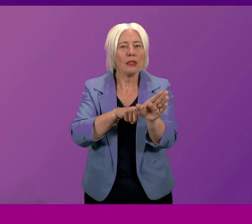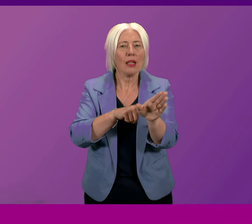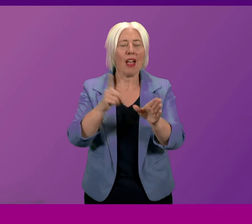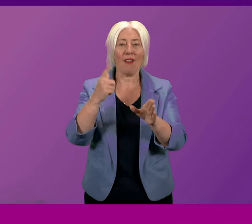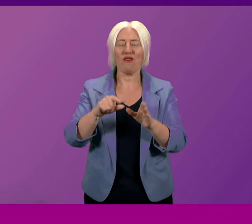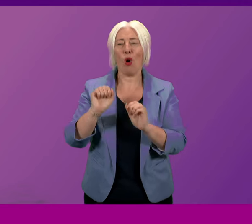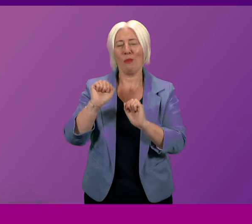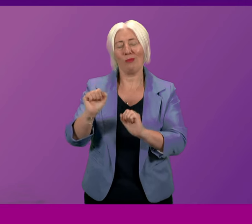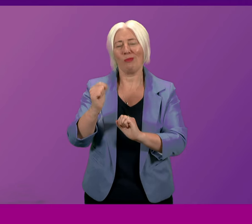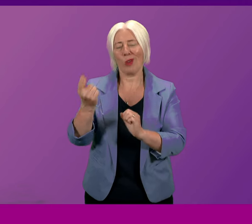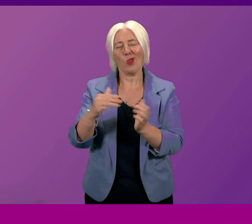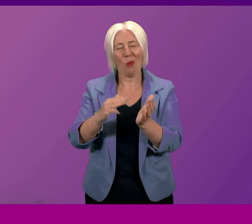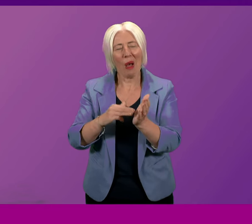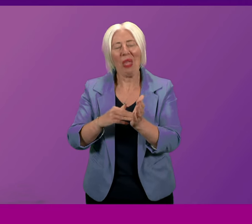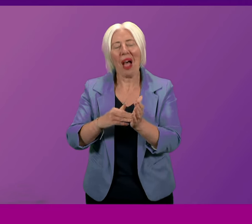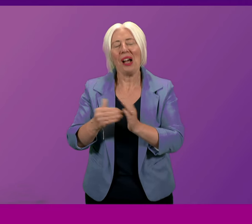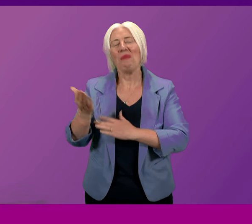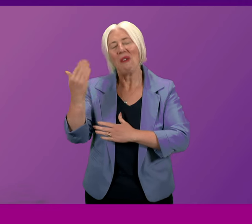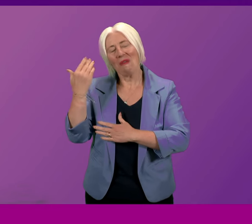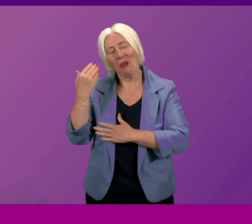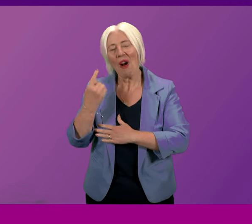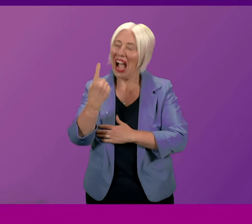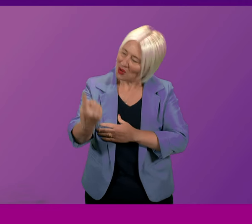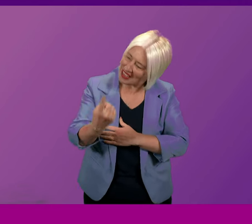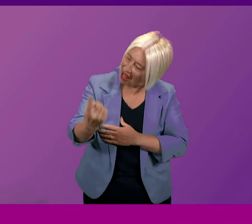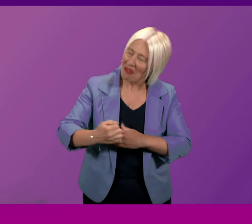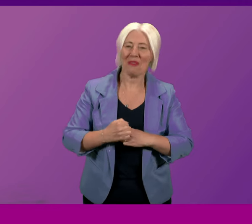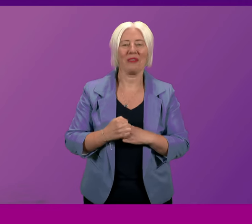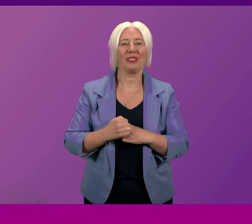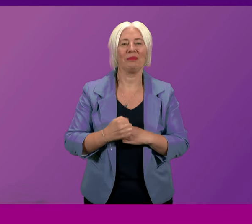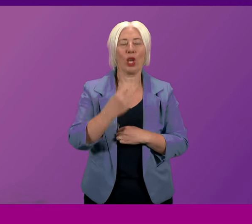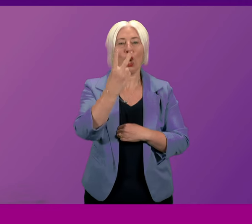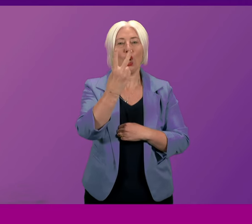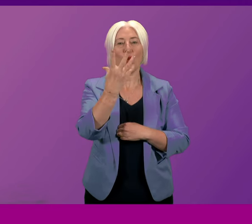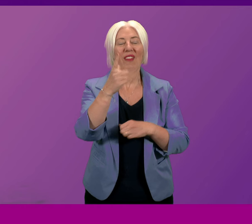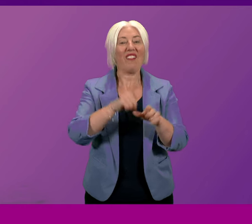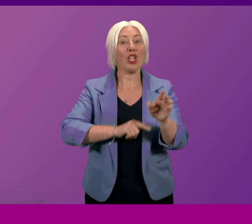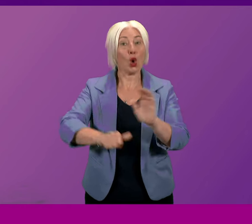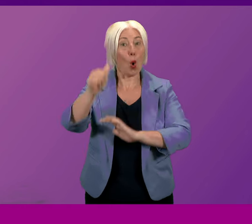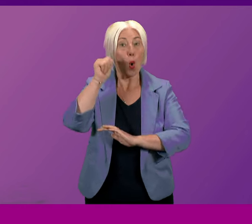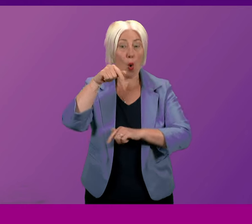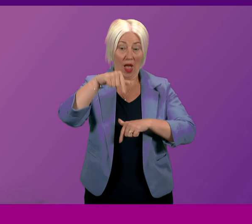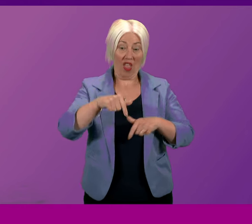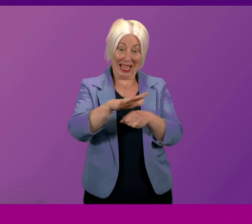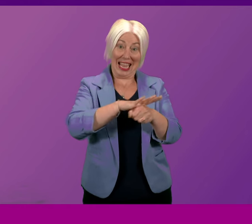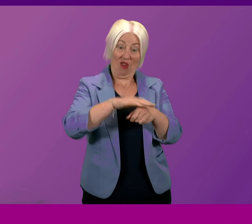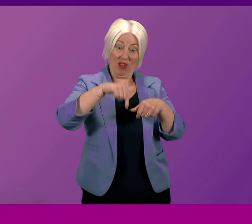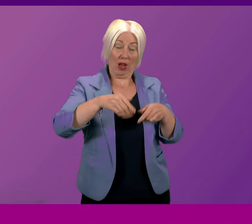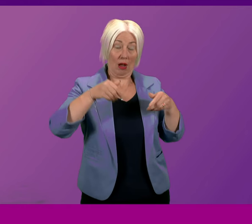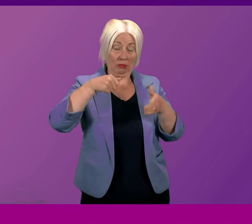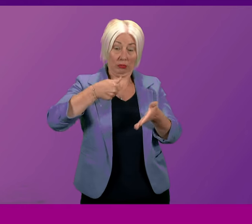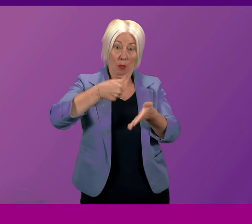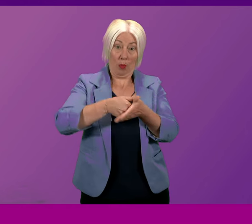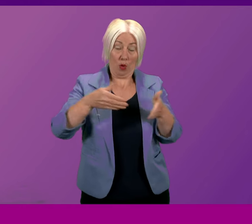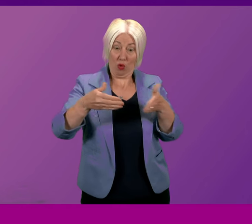Queen and from you. 25 years ago, this corner of the Canon Gate looked markedly different.